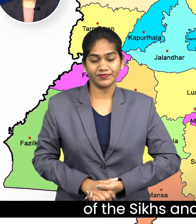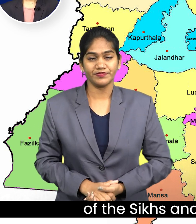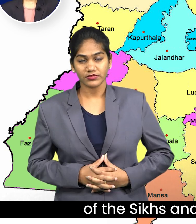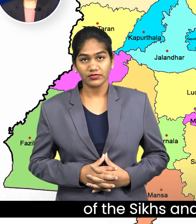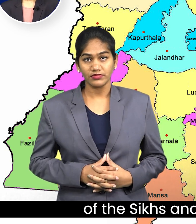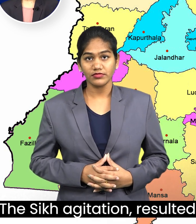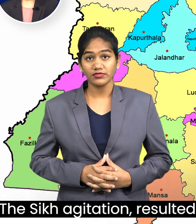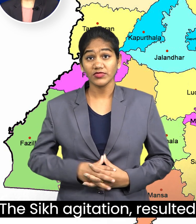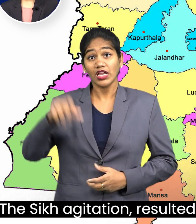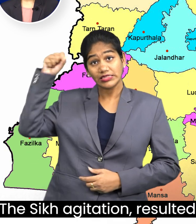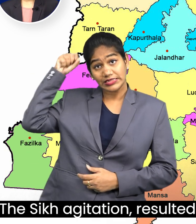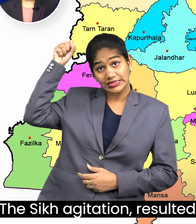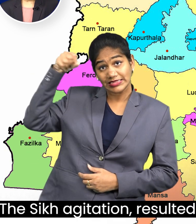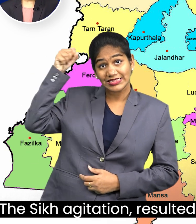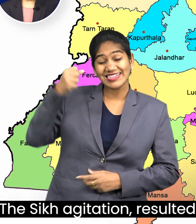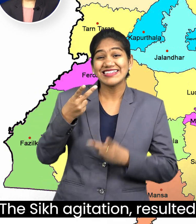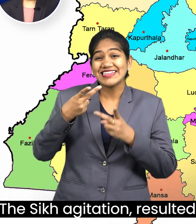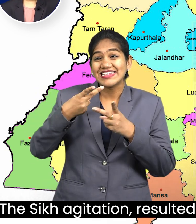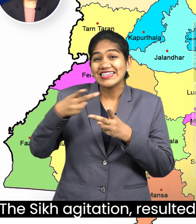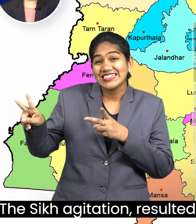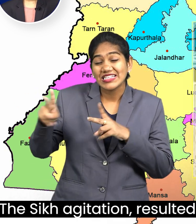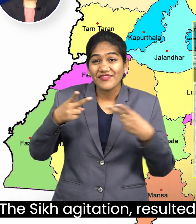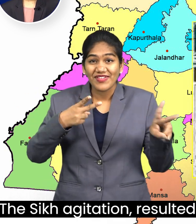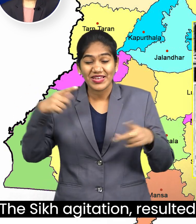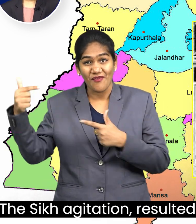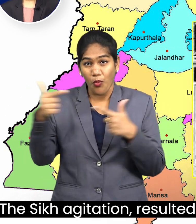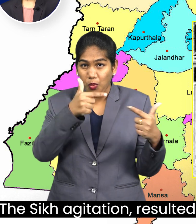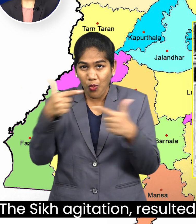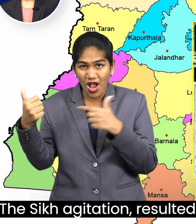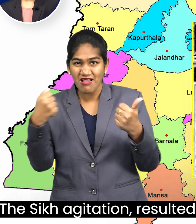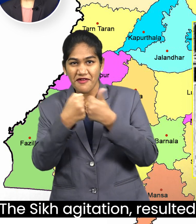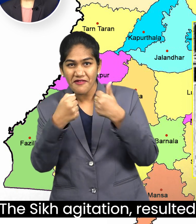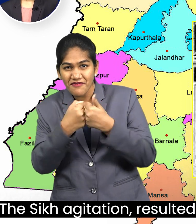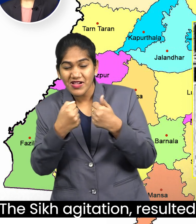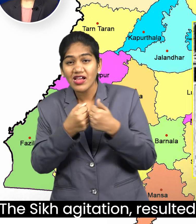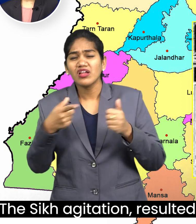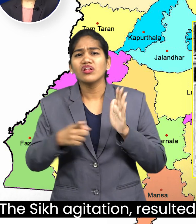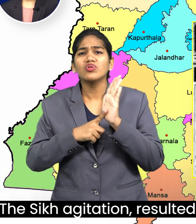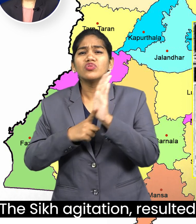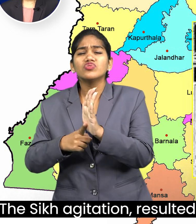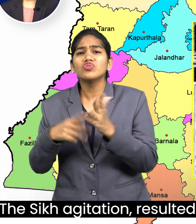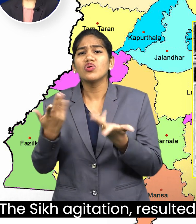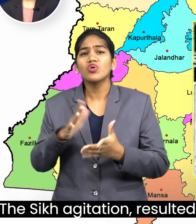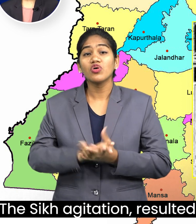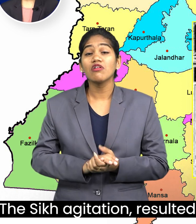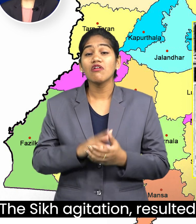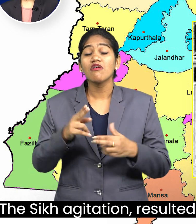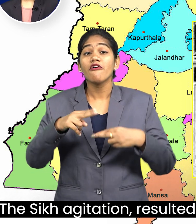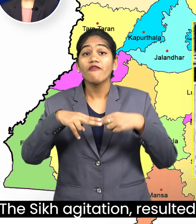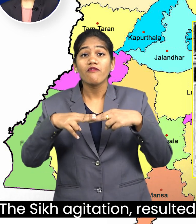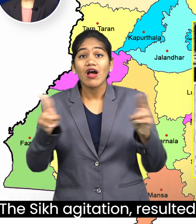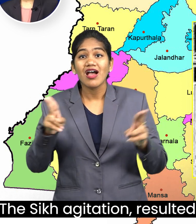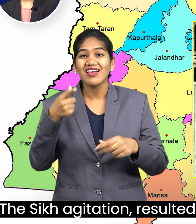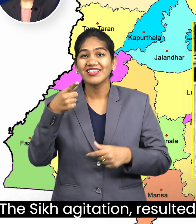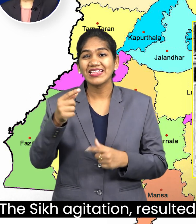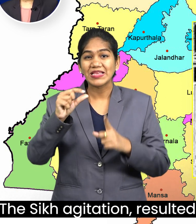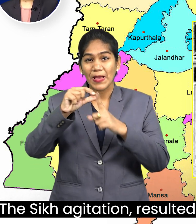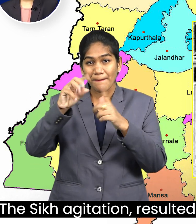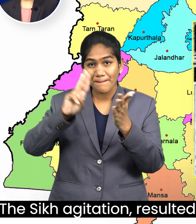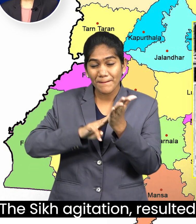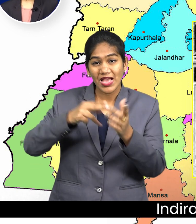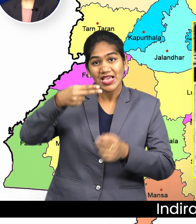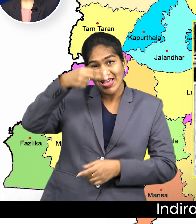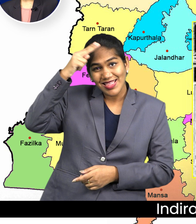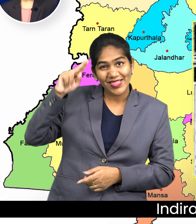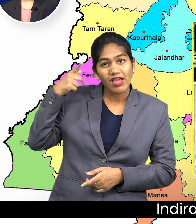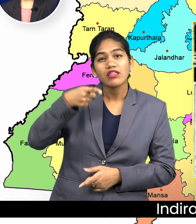The Sikh agitation resulted in the assassination of Prime Minister